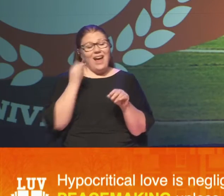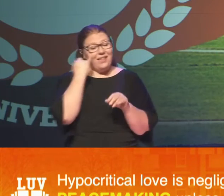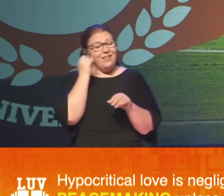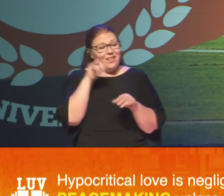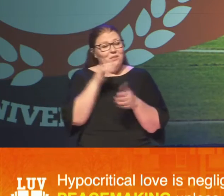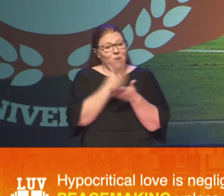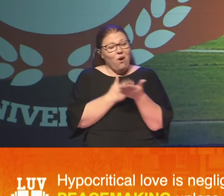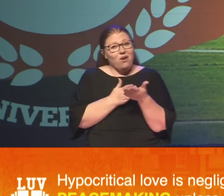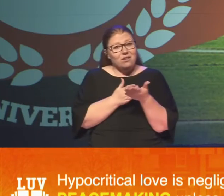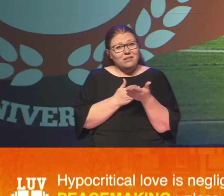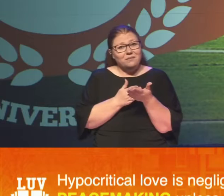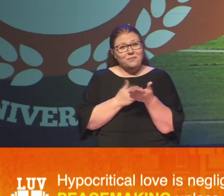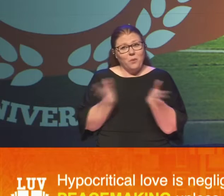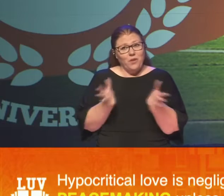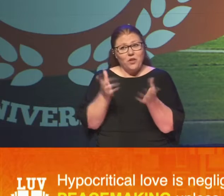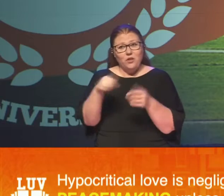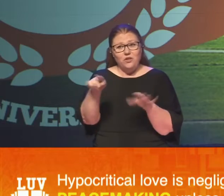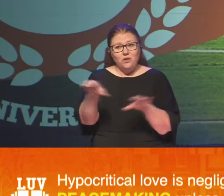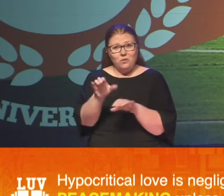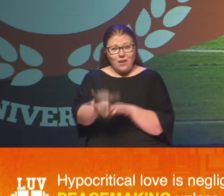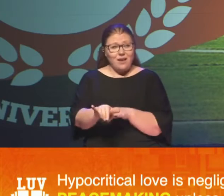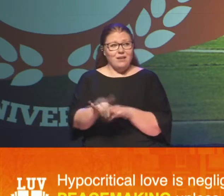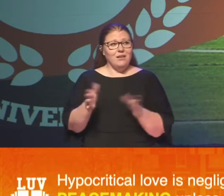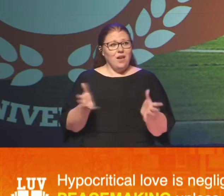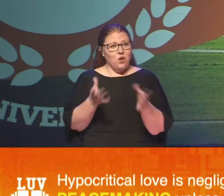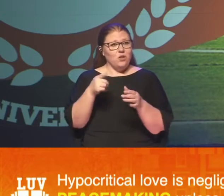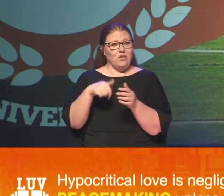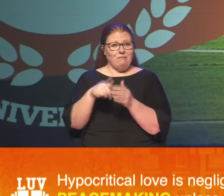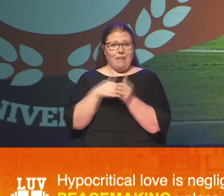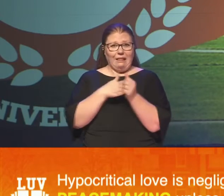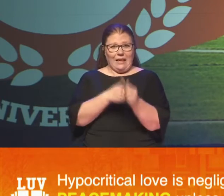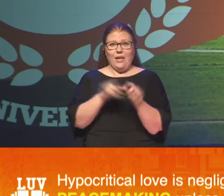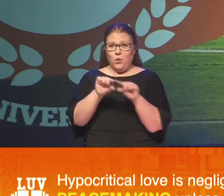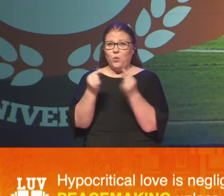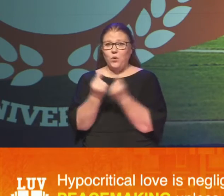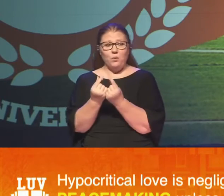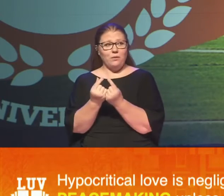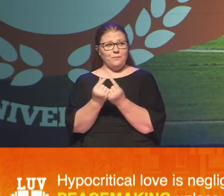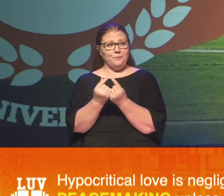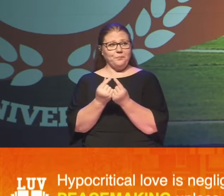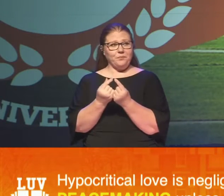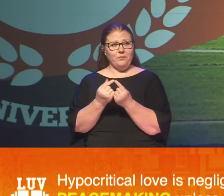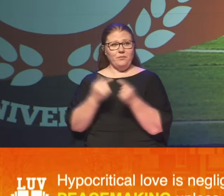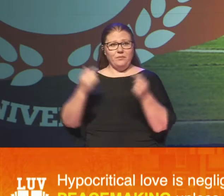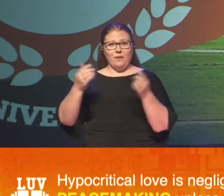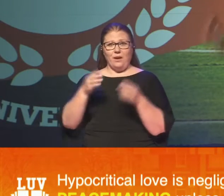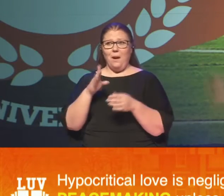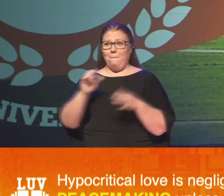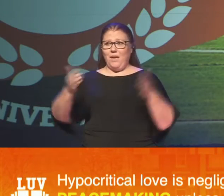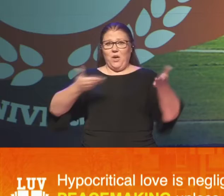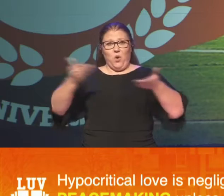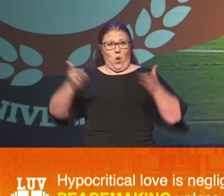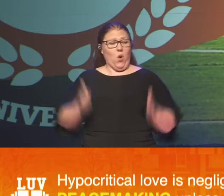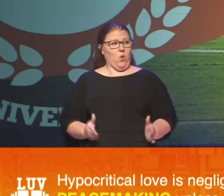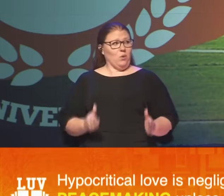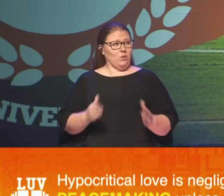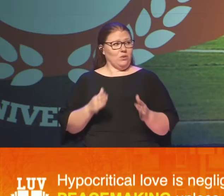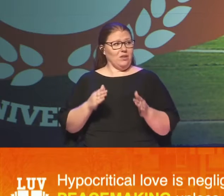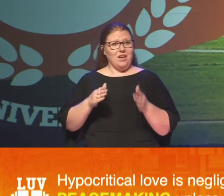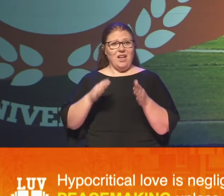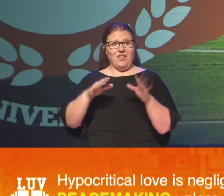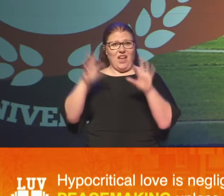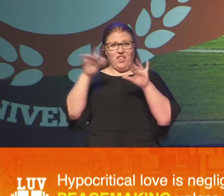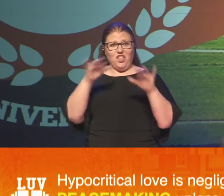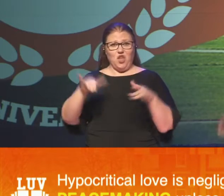you to do that. I would encourage you to to lead a group. I would encourage you to be a room host. I would encourage you to be on the snow removal team. I would encourage you to